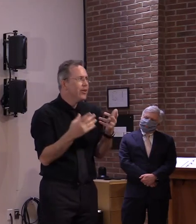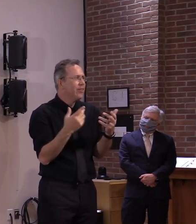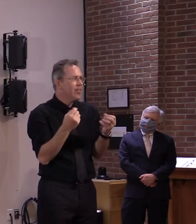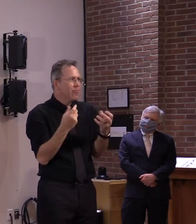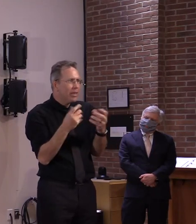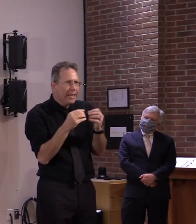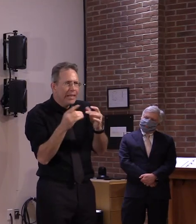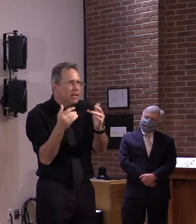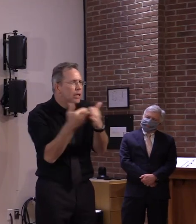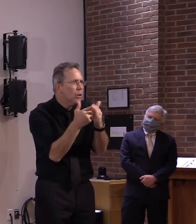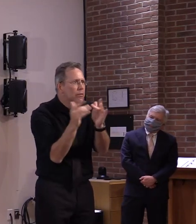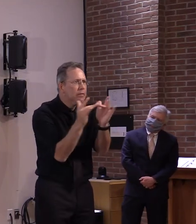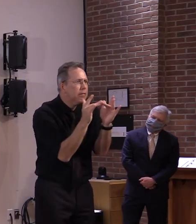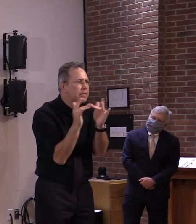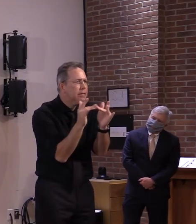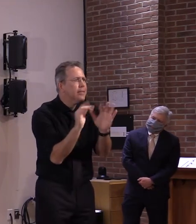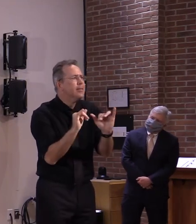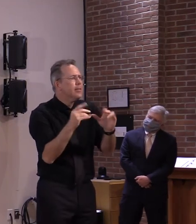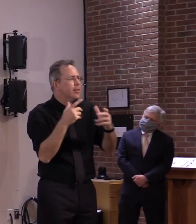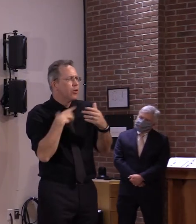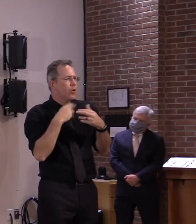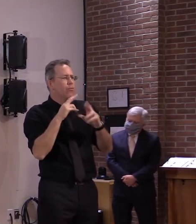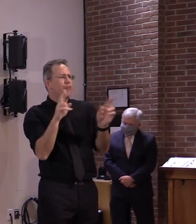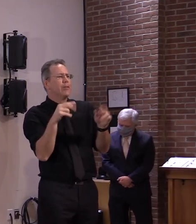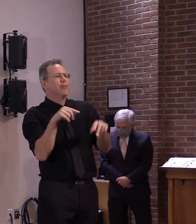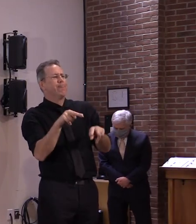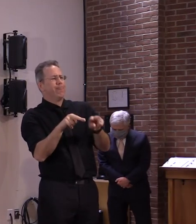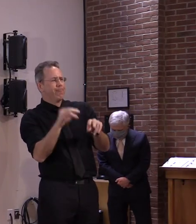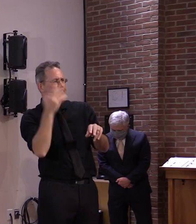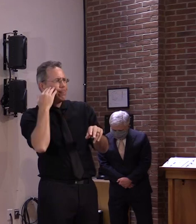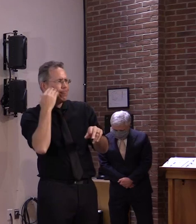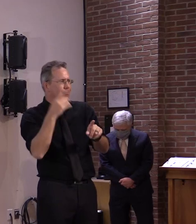plus individuals who are now quarantined.